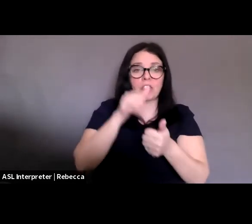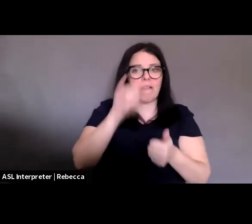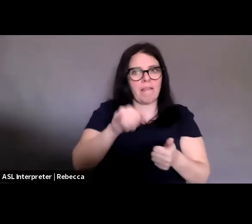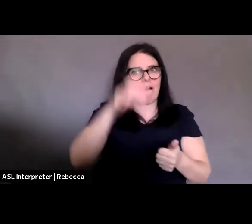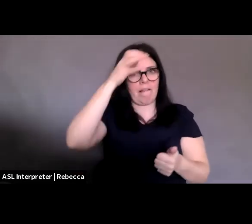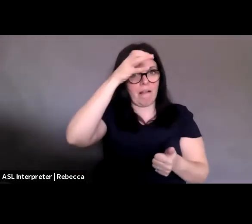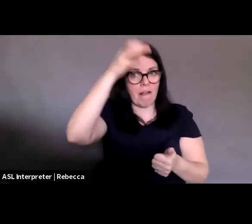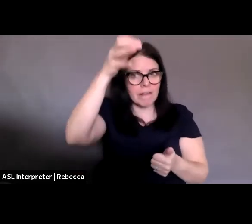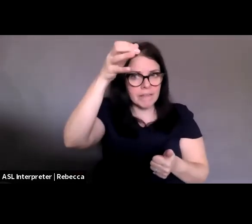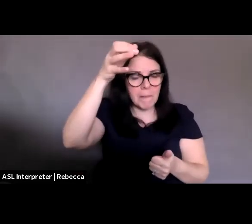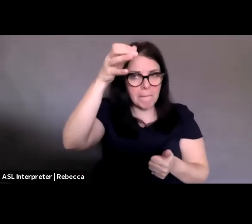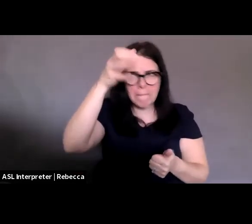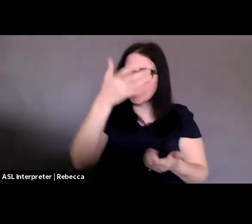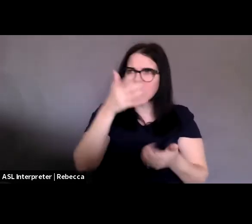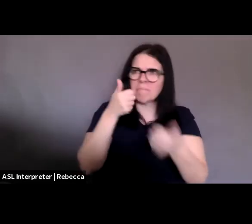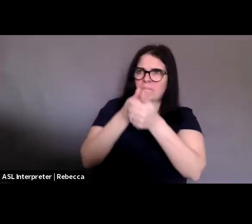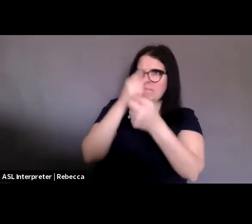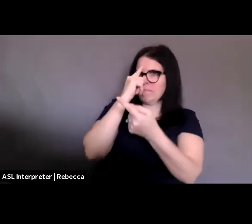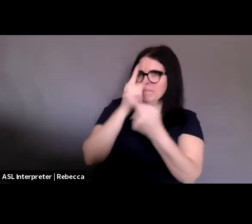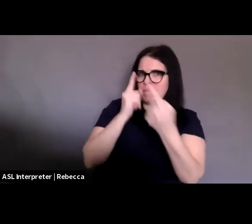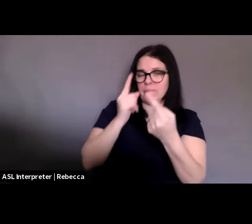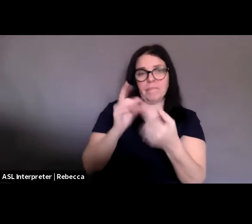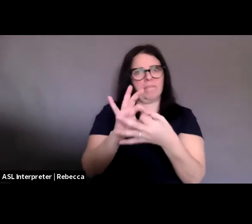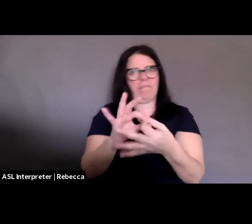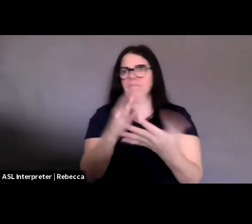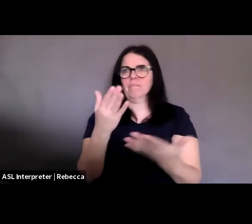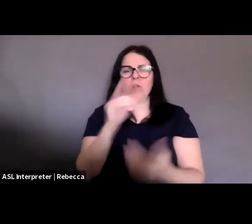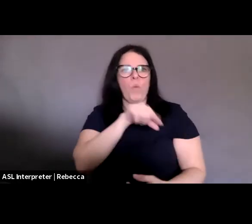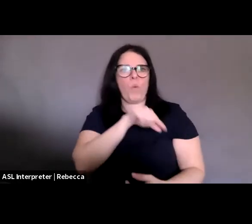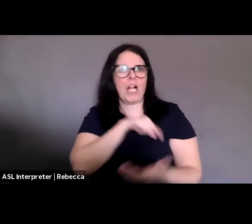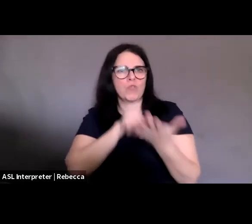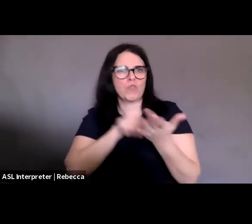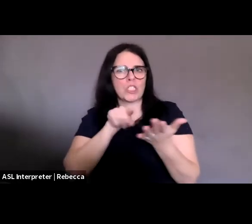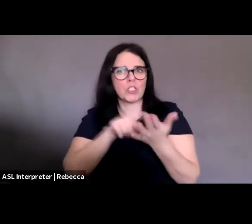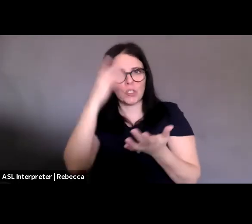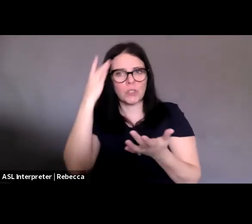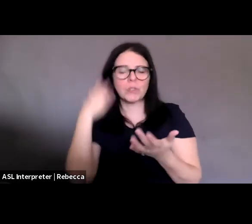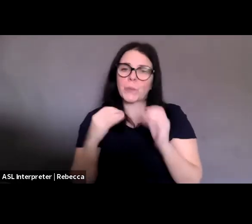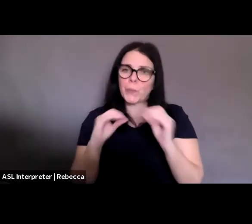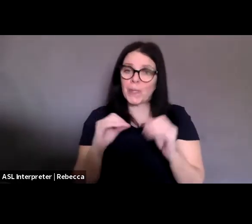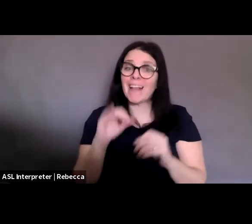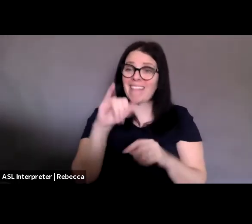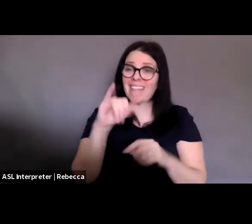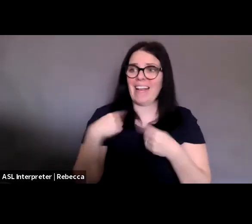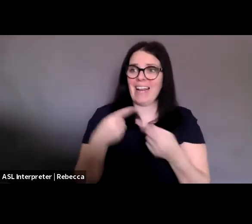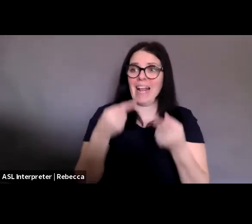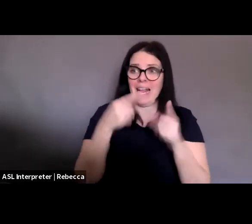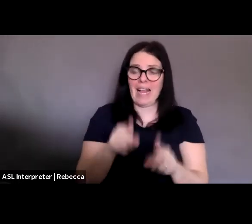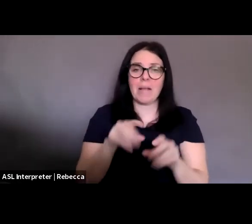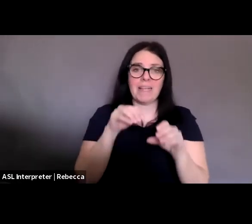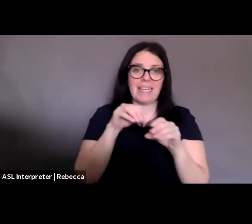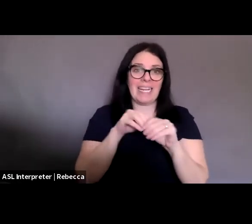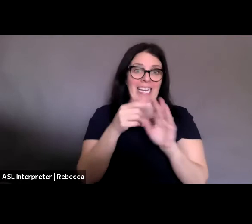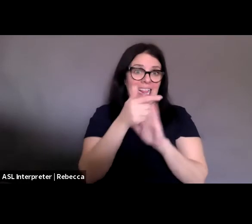the concepts on the basis of faulty research foundations. And that has already happened in the legal system in